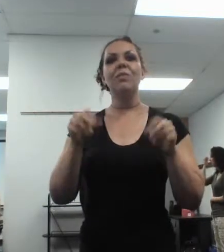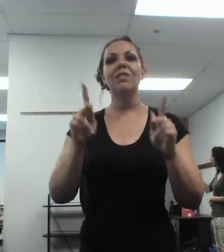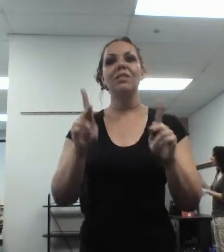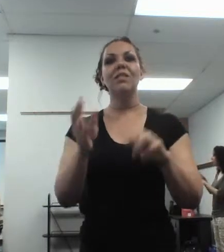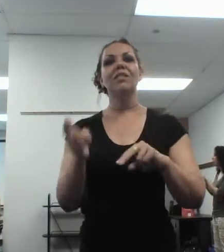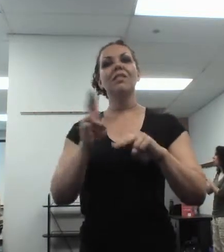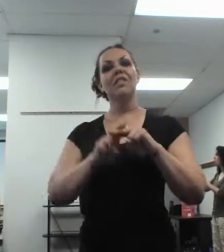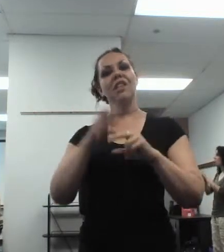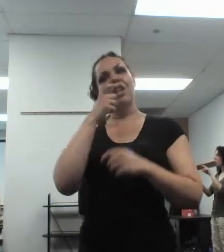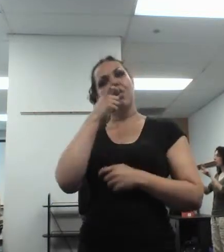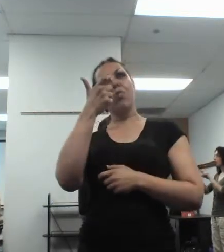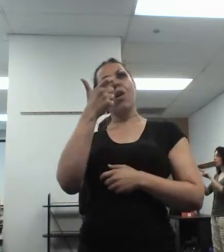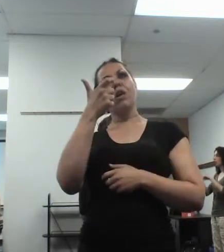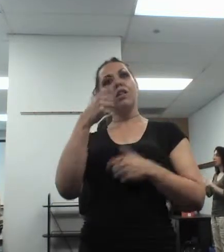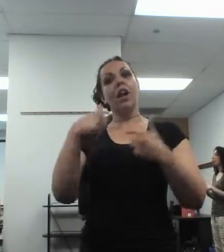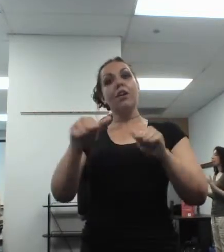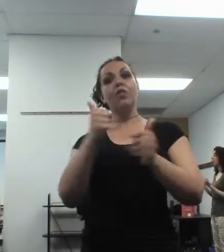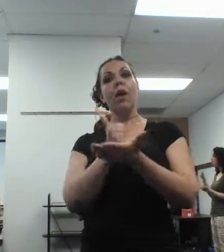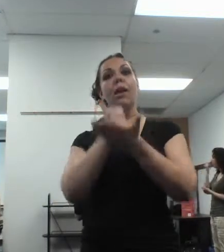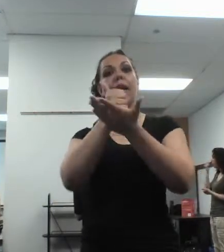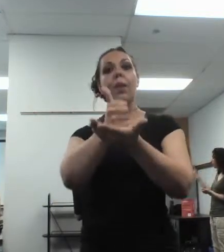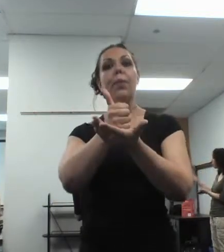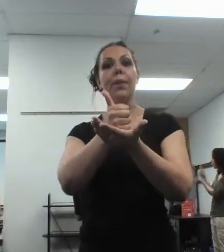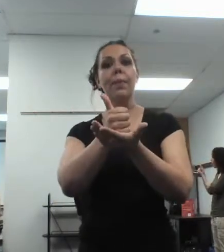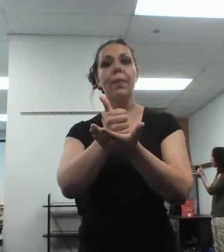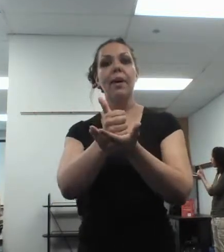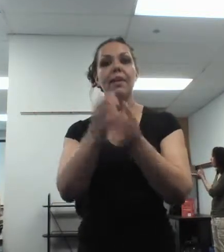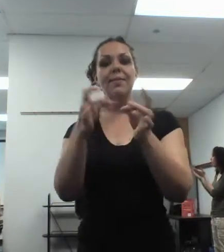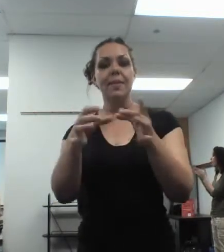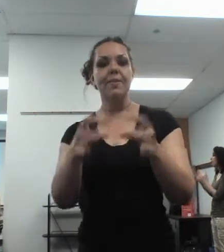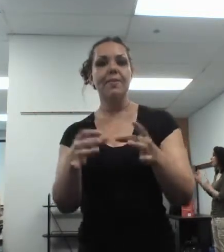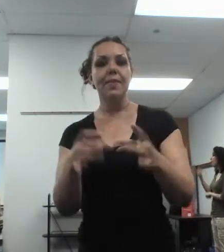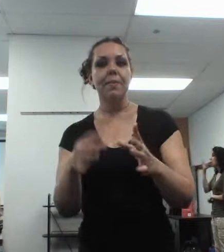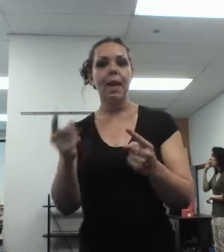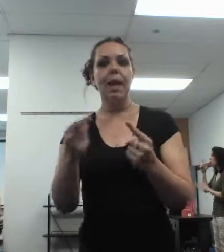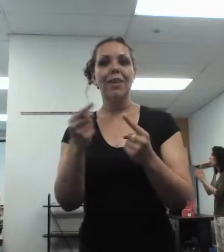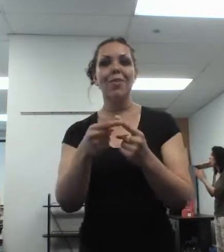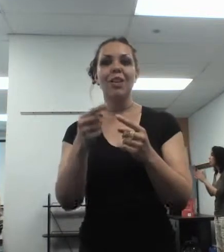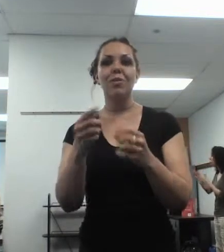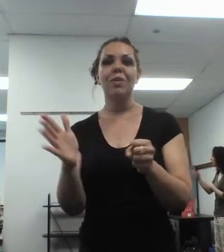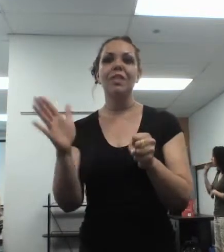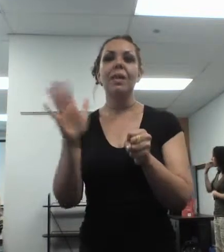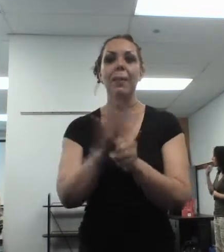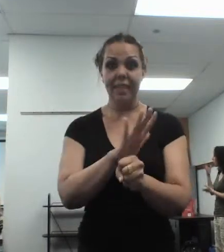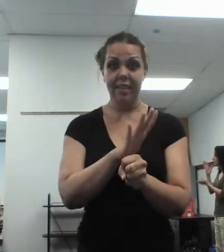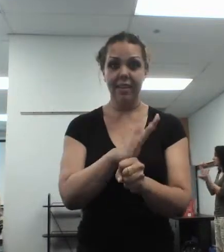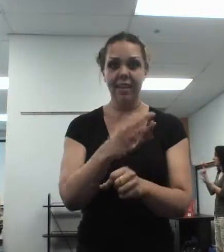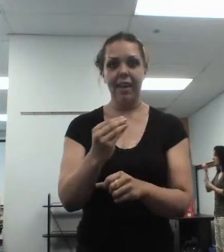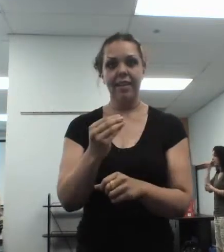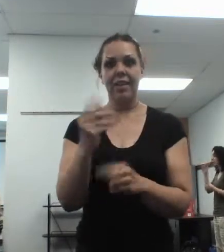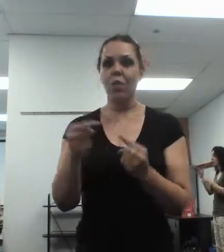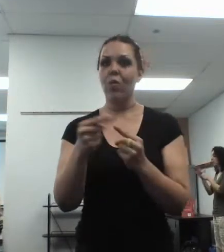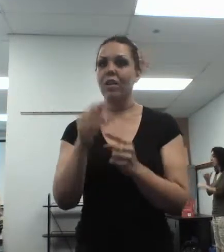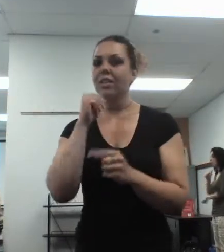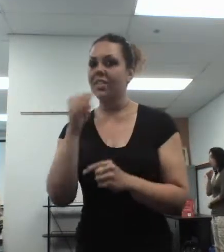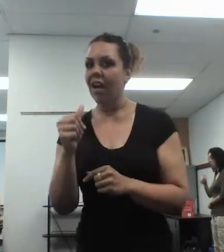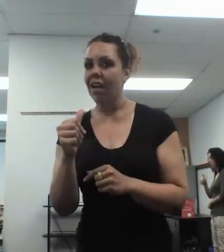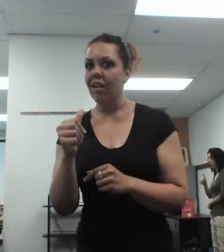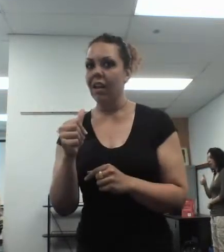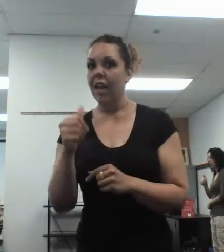And try to help them, give them some feedback when it was complete and when it wasn't. But know that they're working on something different. They're going to be